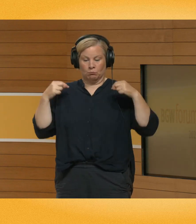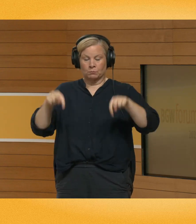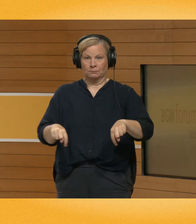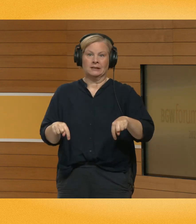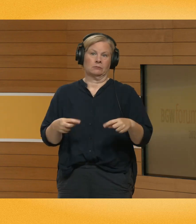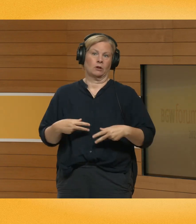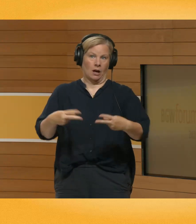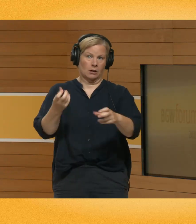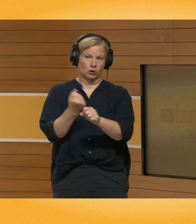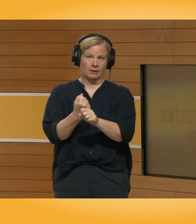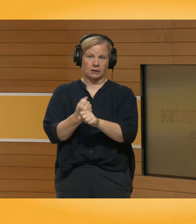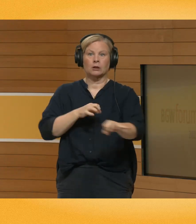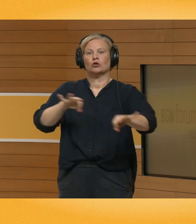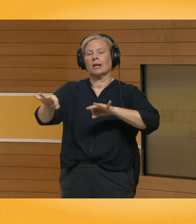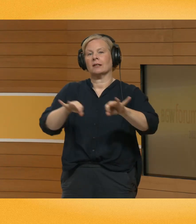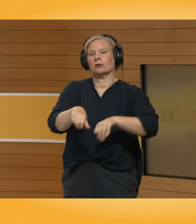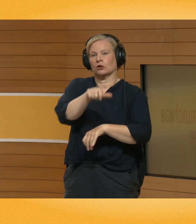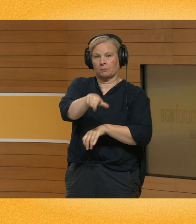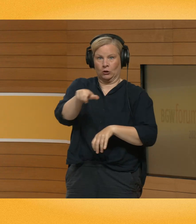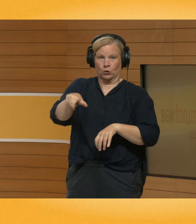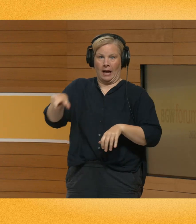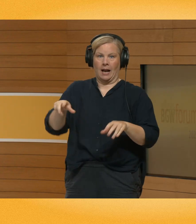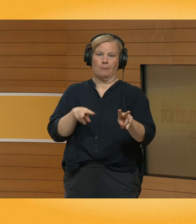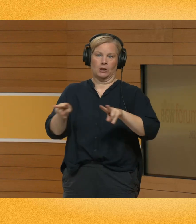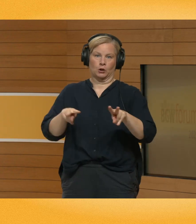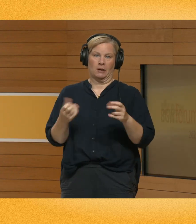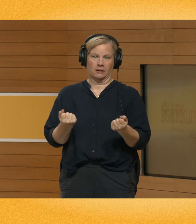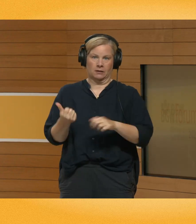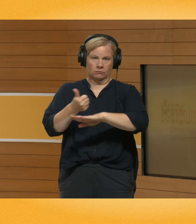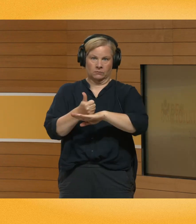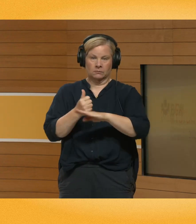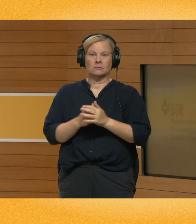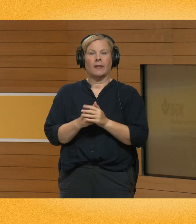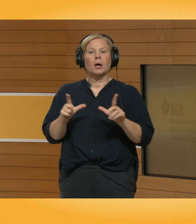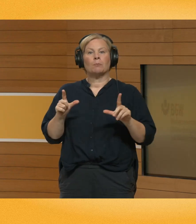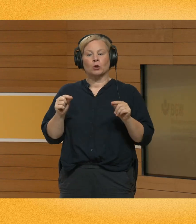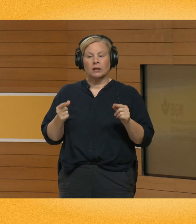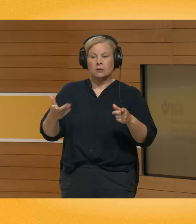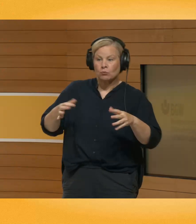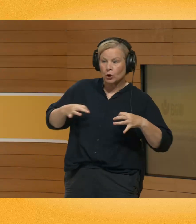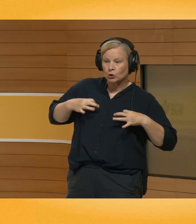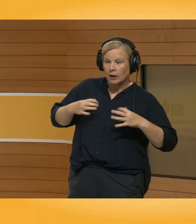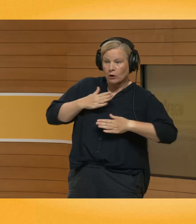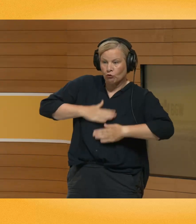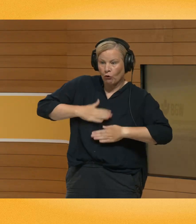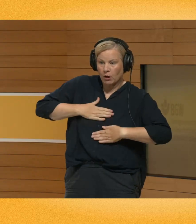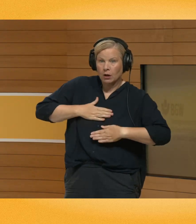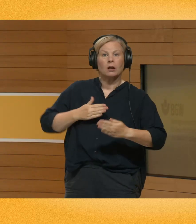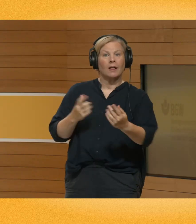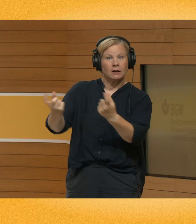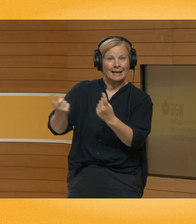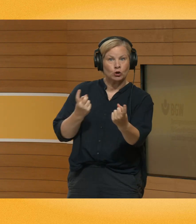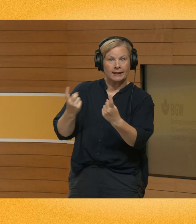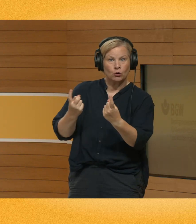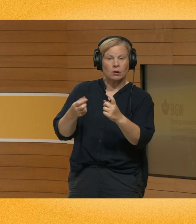HR development, health and well-being, recruiting and controlling. In addition, she's co-leading the Magnet for Europe study together